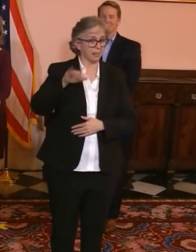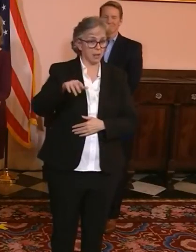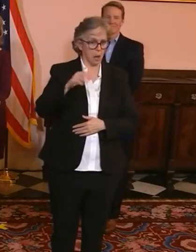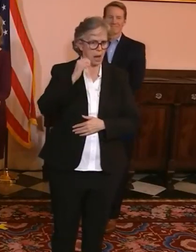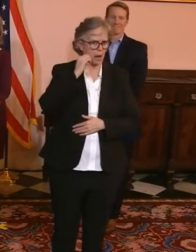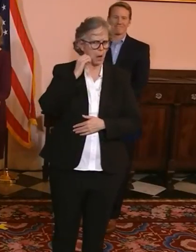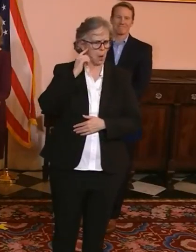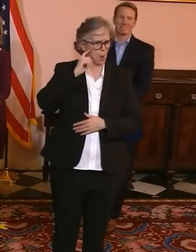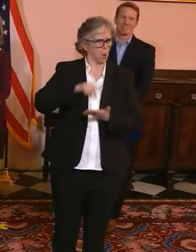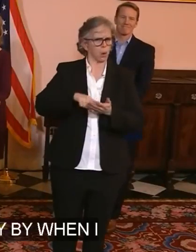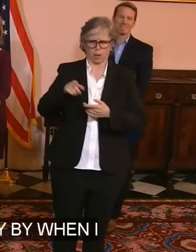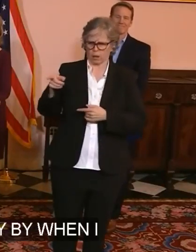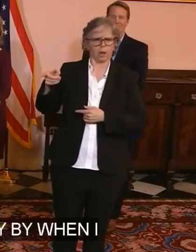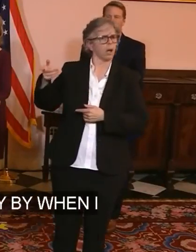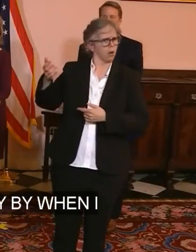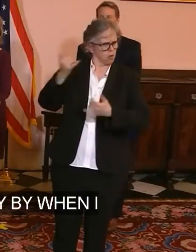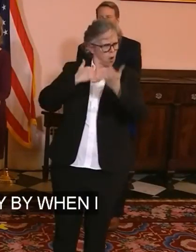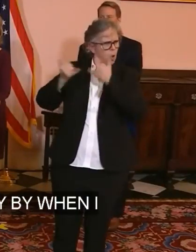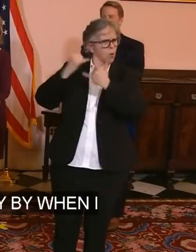about some rumor about the National Guard.